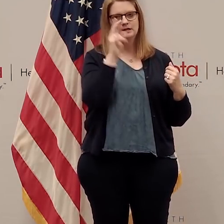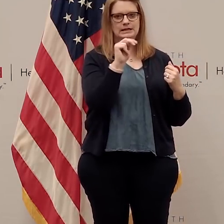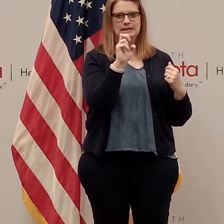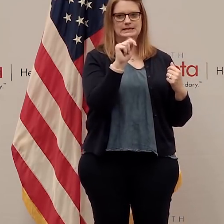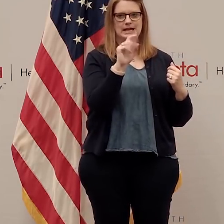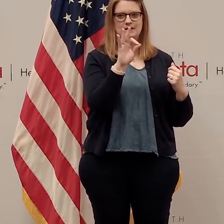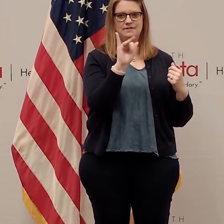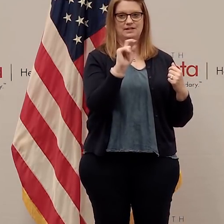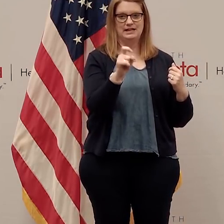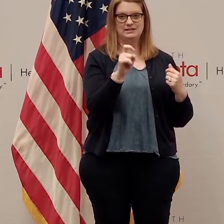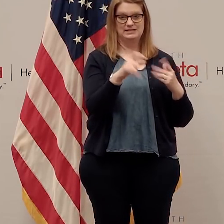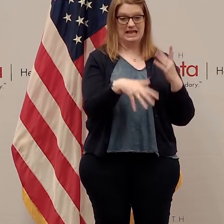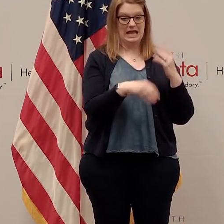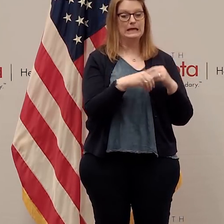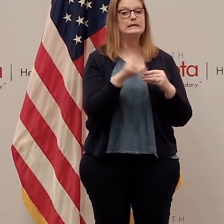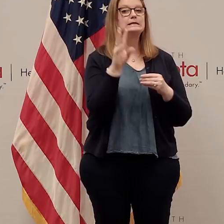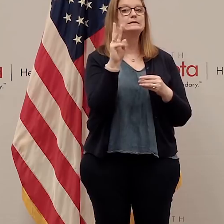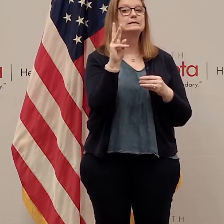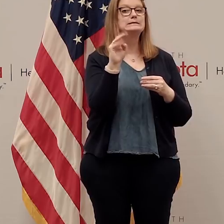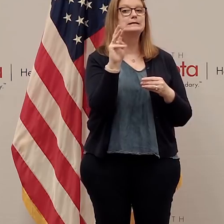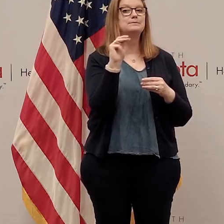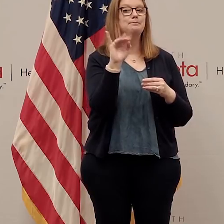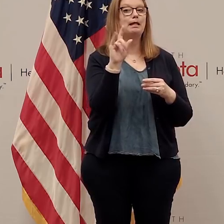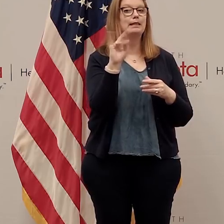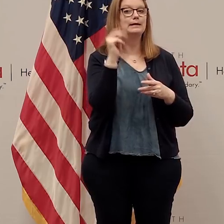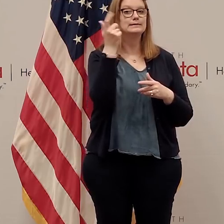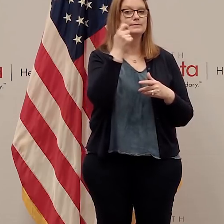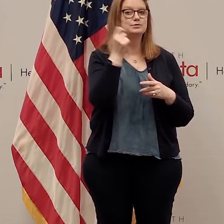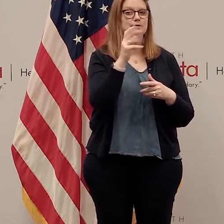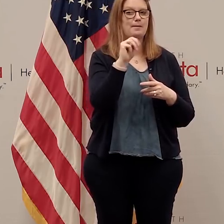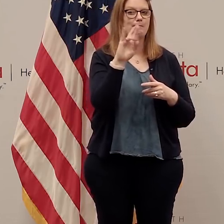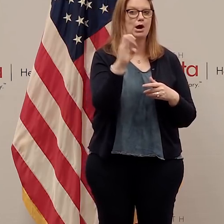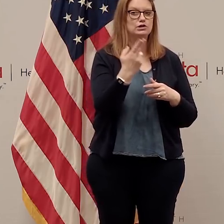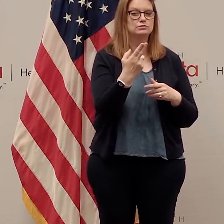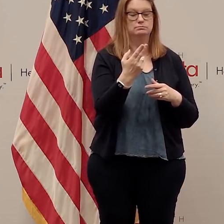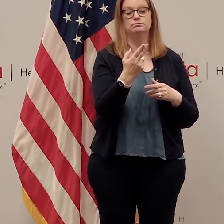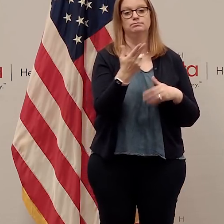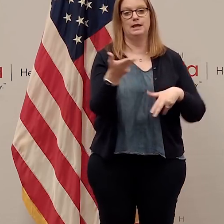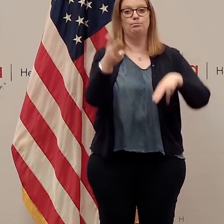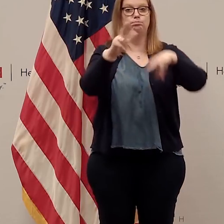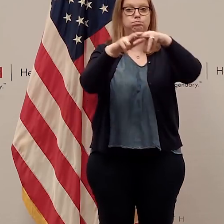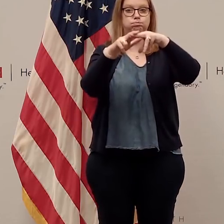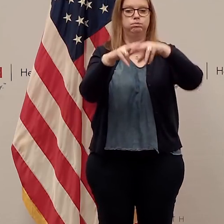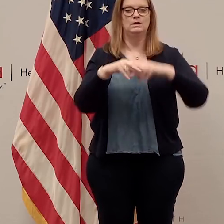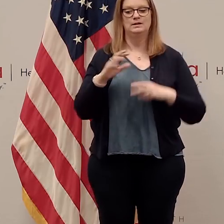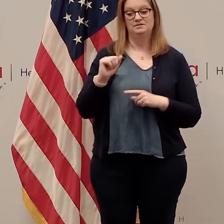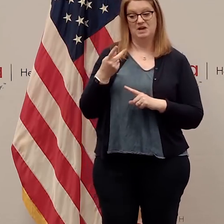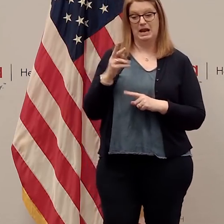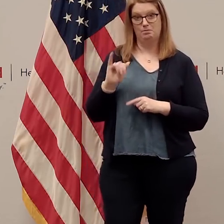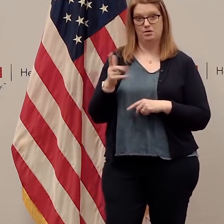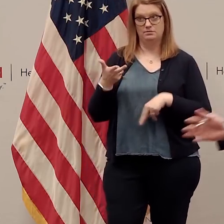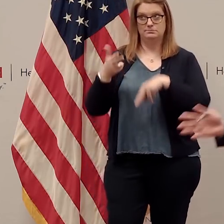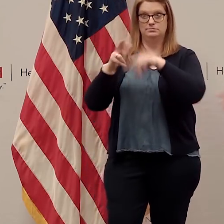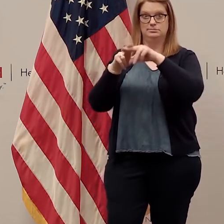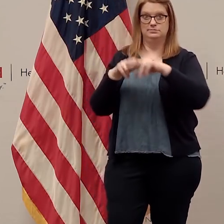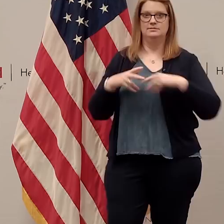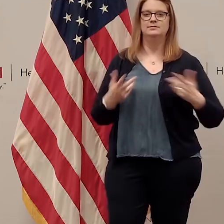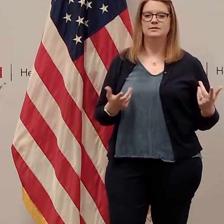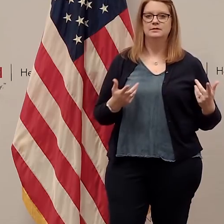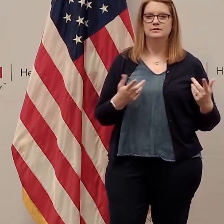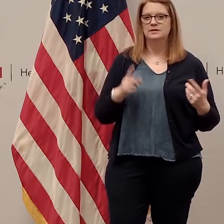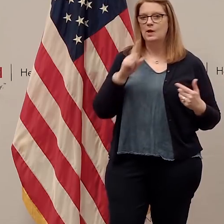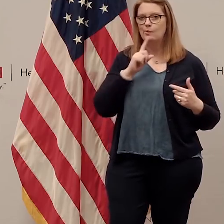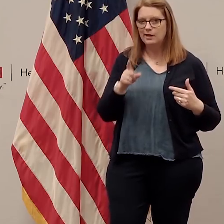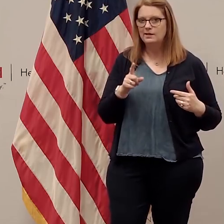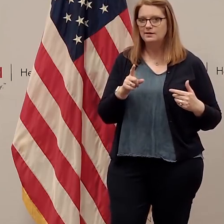Netflix added 16 million subscriptions in March. I haven't seen the numbers aren't complete for April, but there's been a sea change in